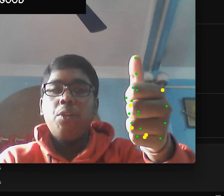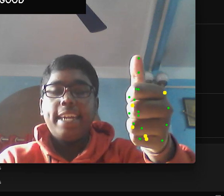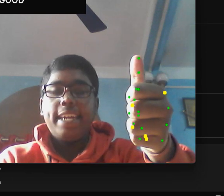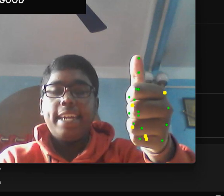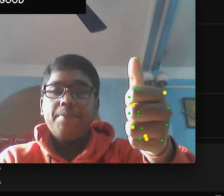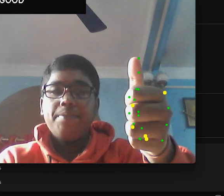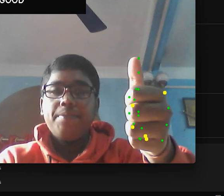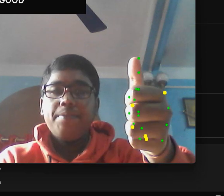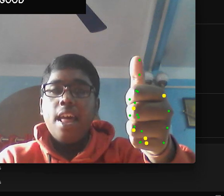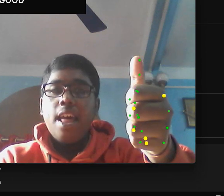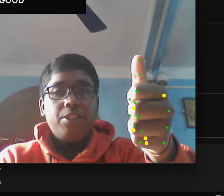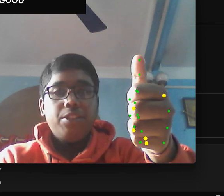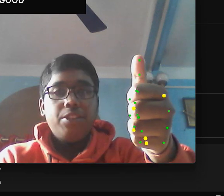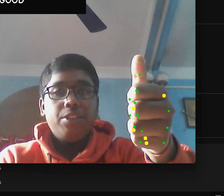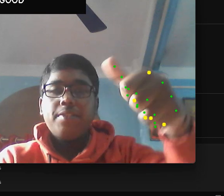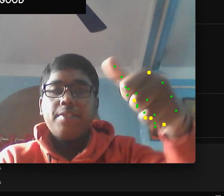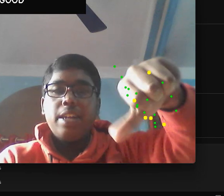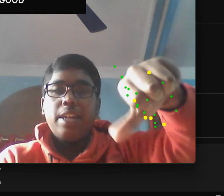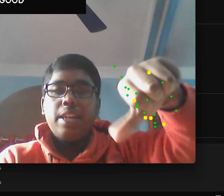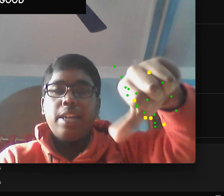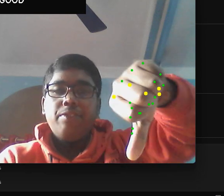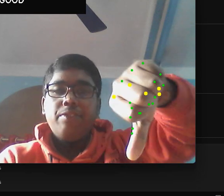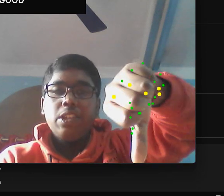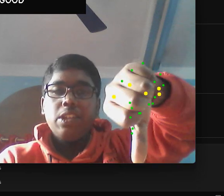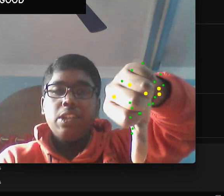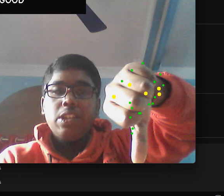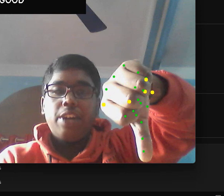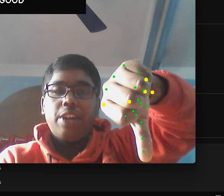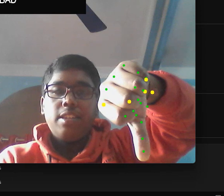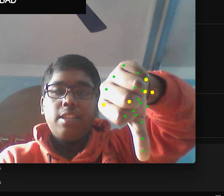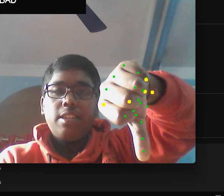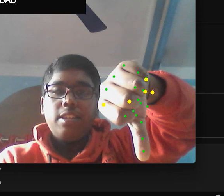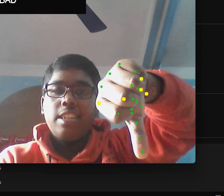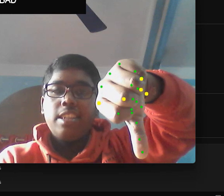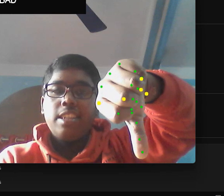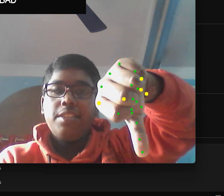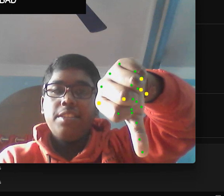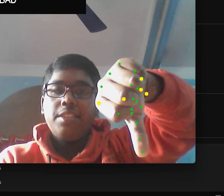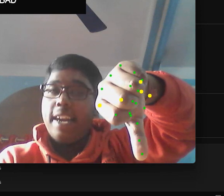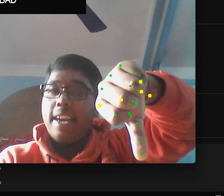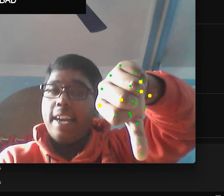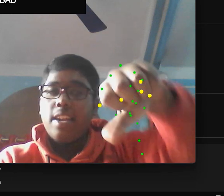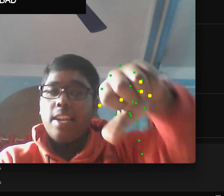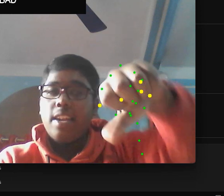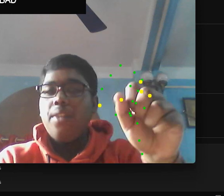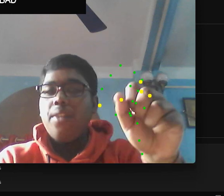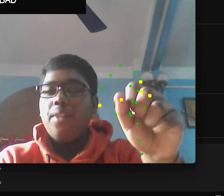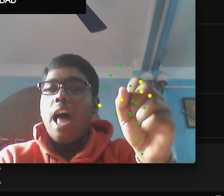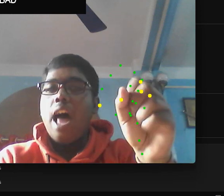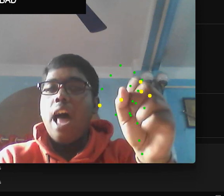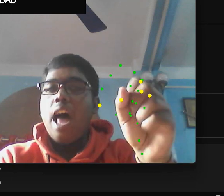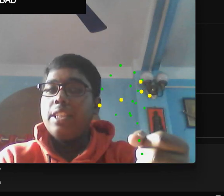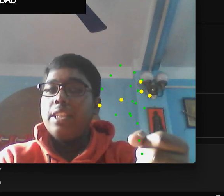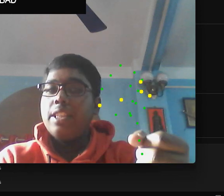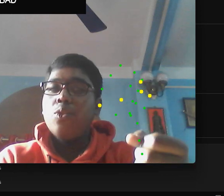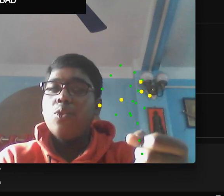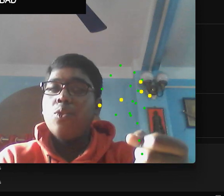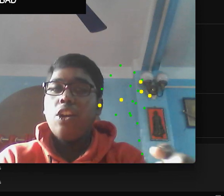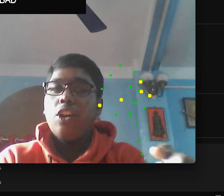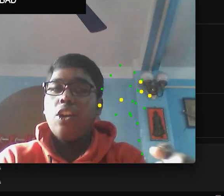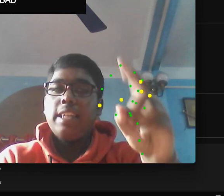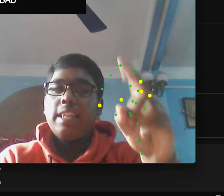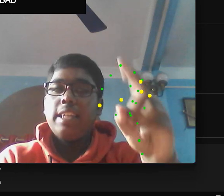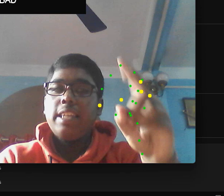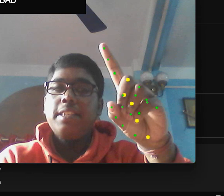put the static. Good. Similarly, if we go down, this is bad. Now, about the more